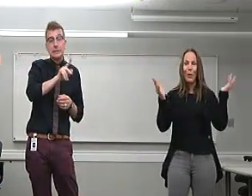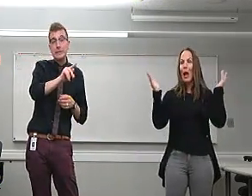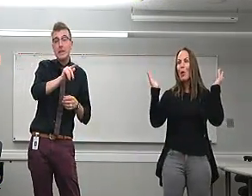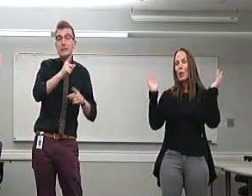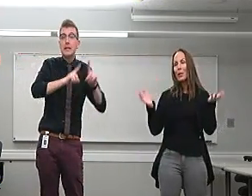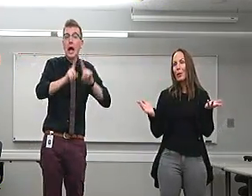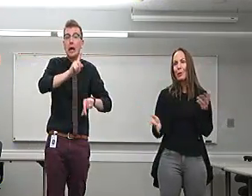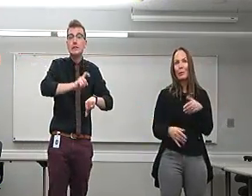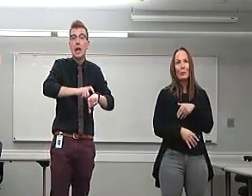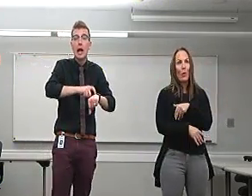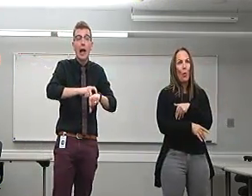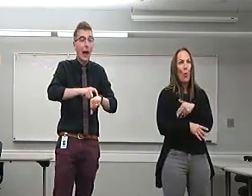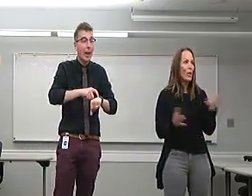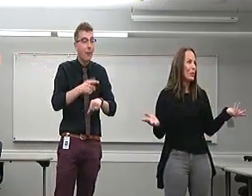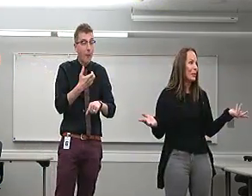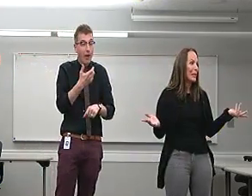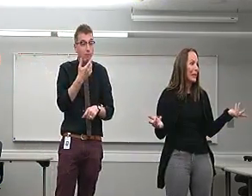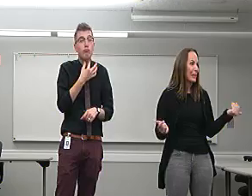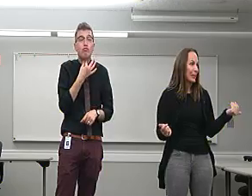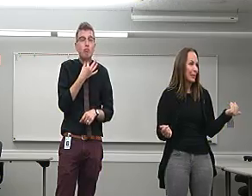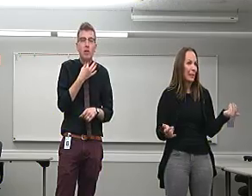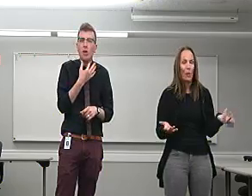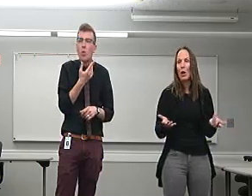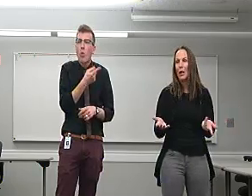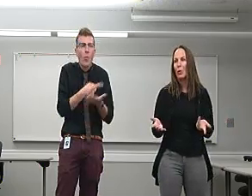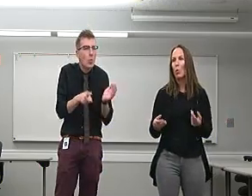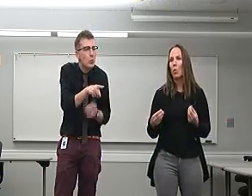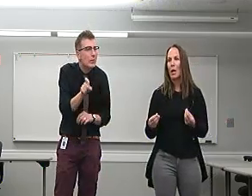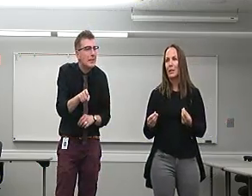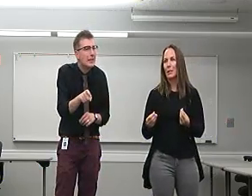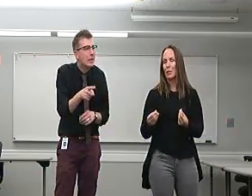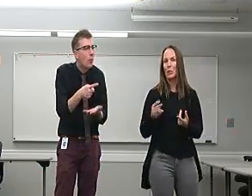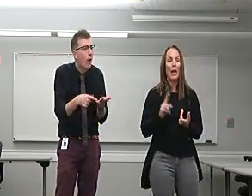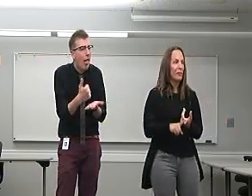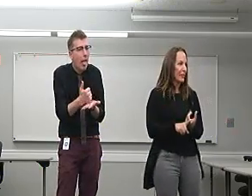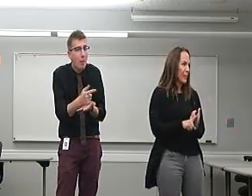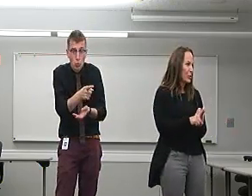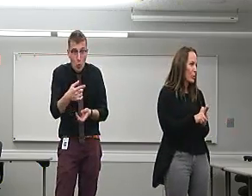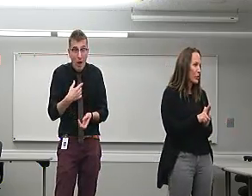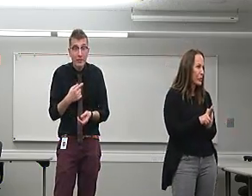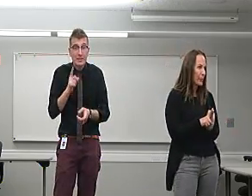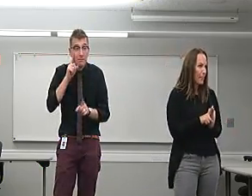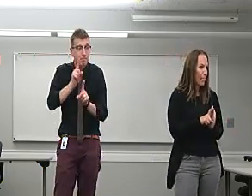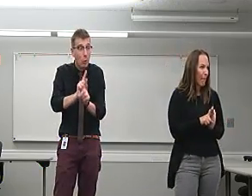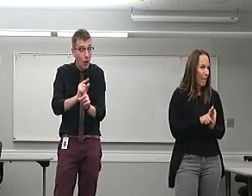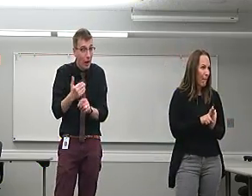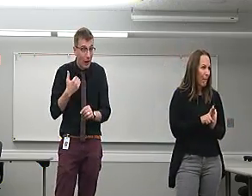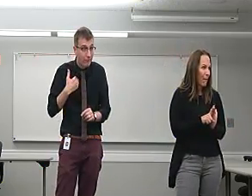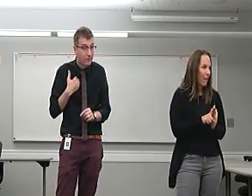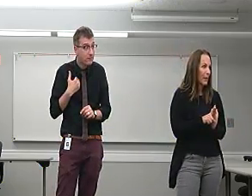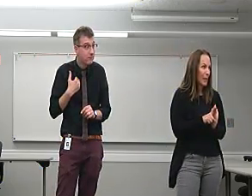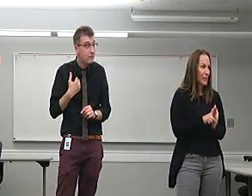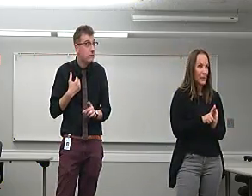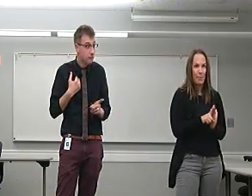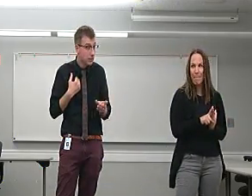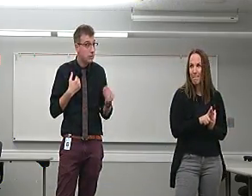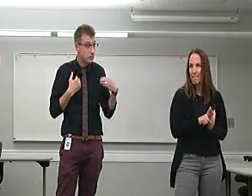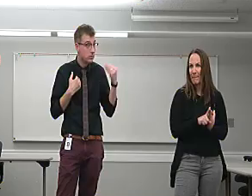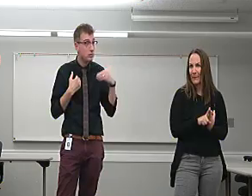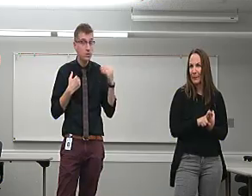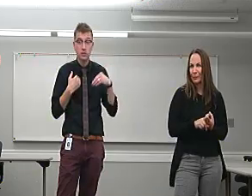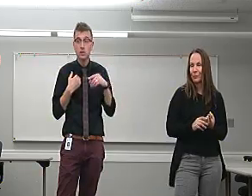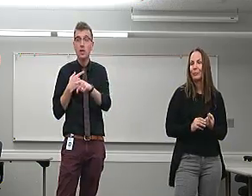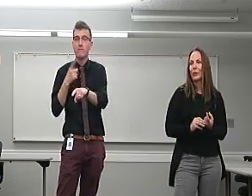know what you need. Like what do you have deaf mentors? Yes? For early interventions.